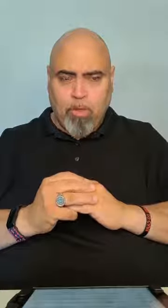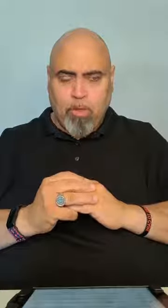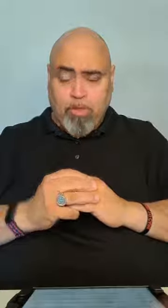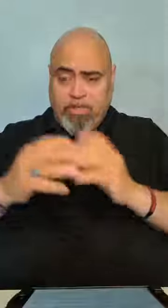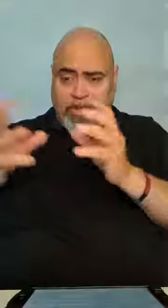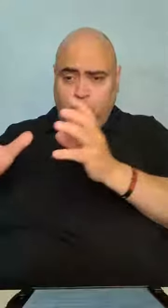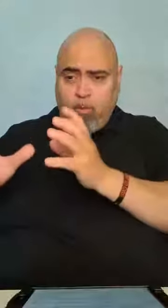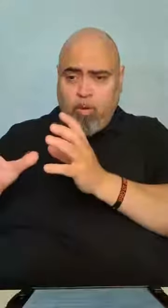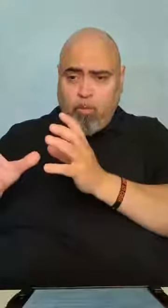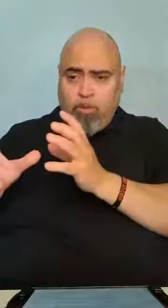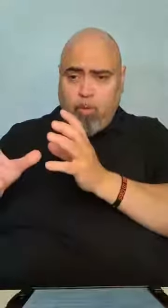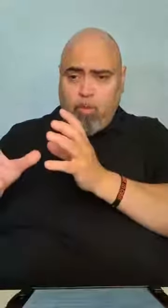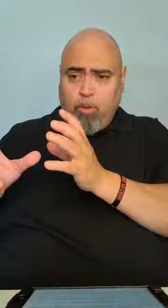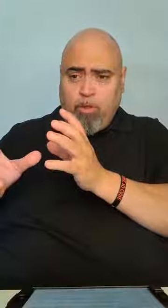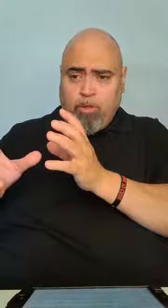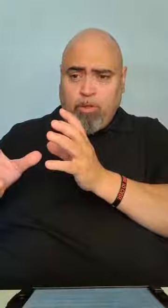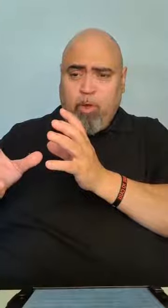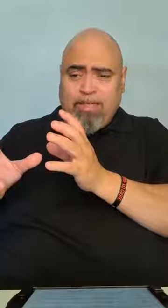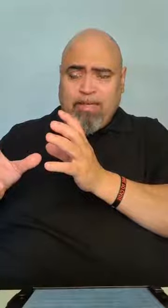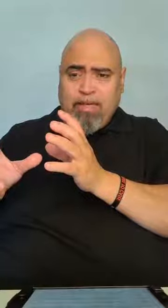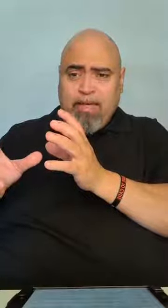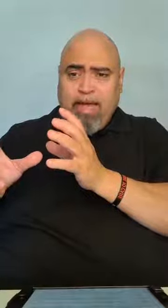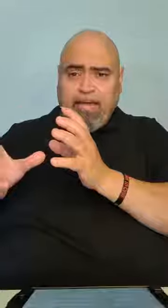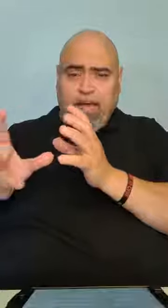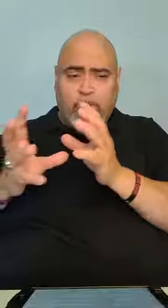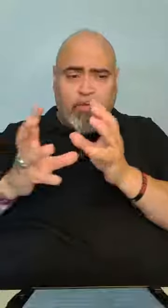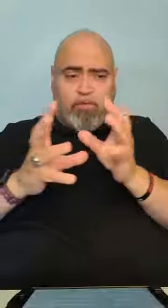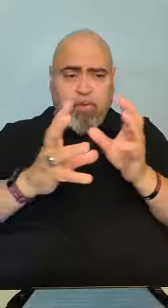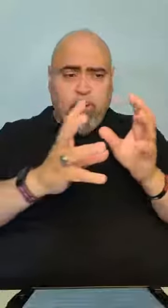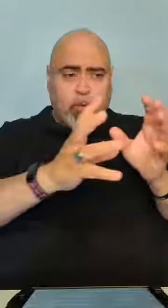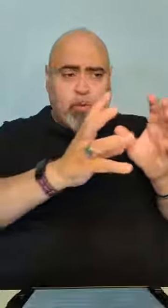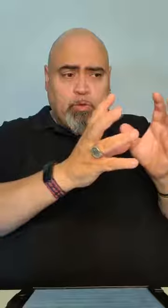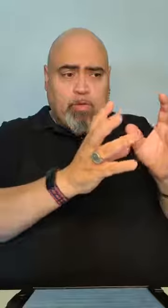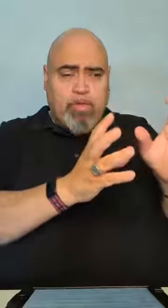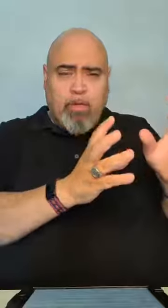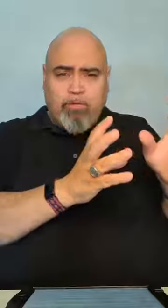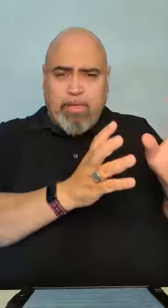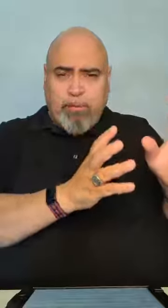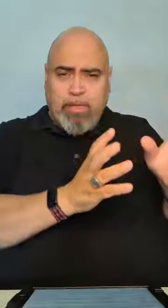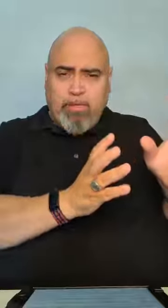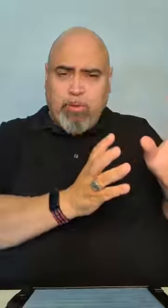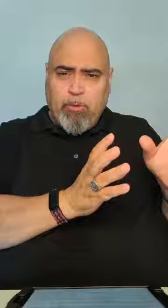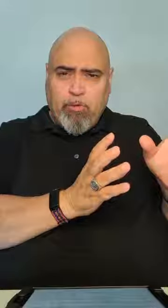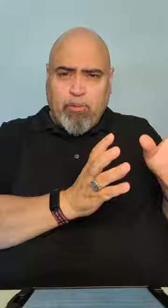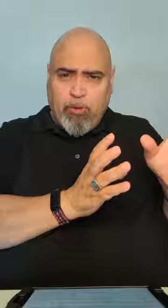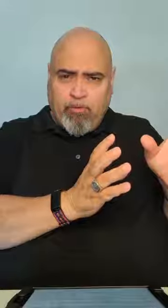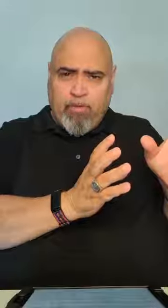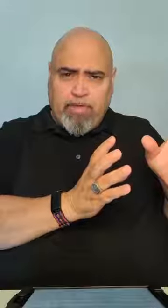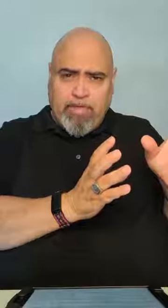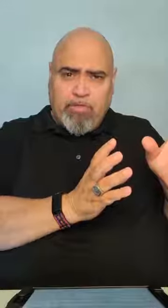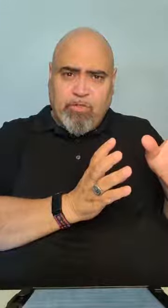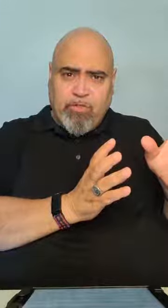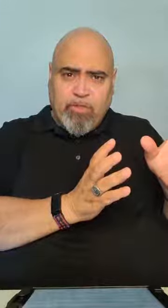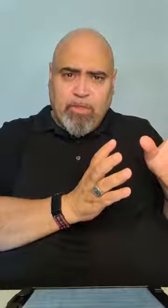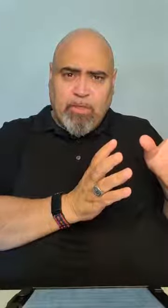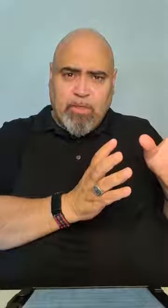We stick with what we were taught, and yet we refuse to delve deeper into Scripture, for instance,